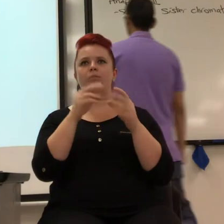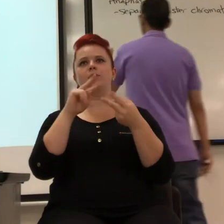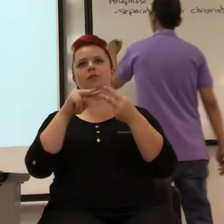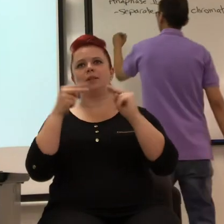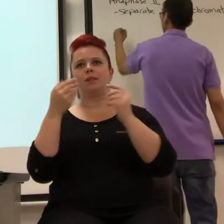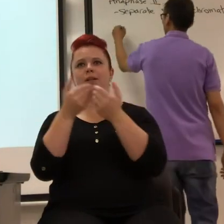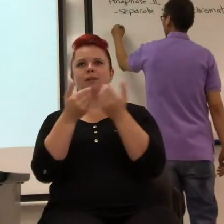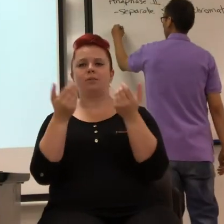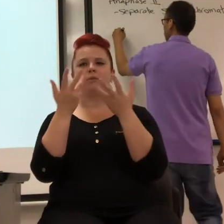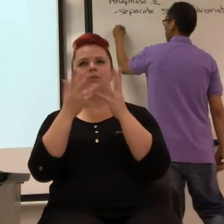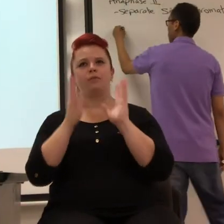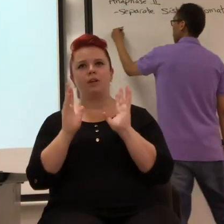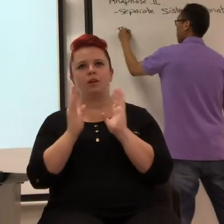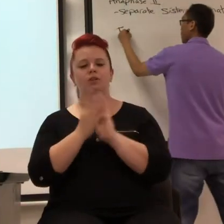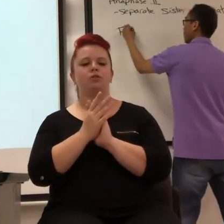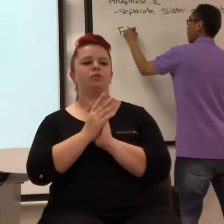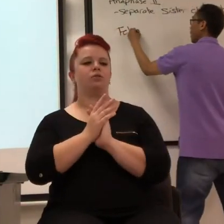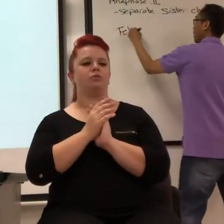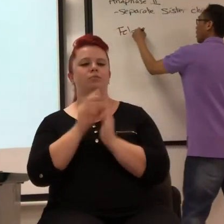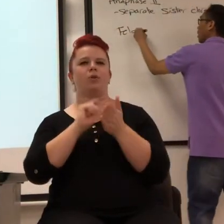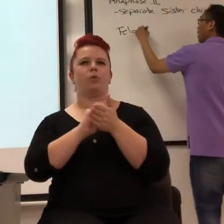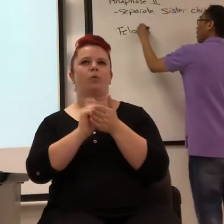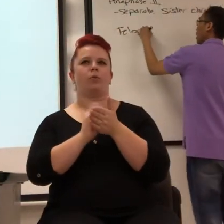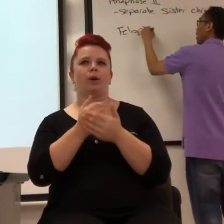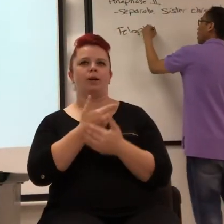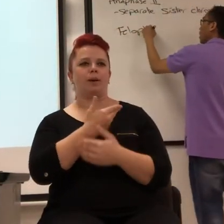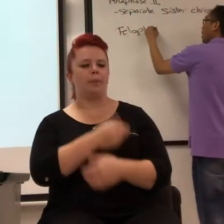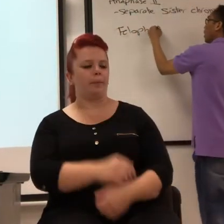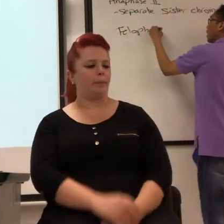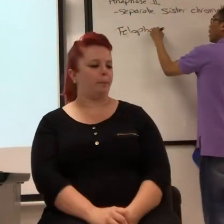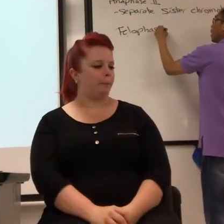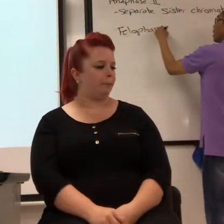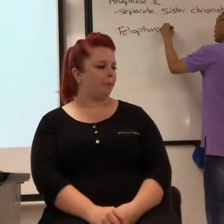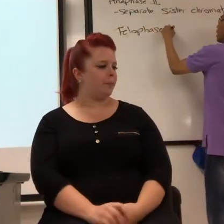You write that down. Telophase 2,